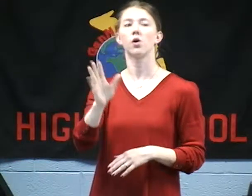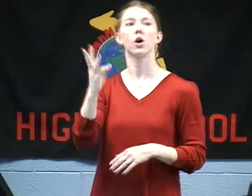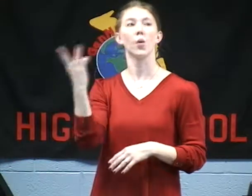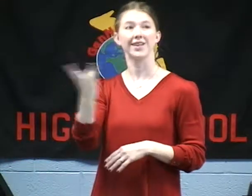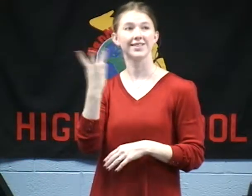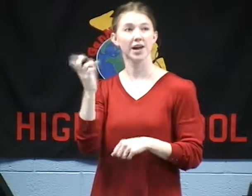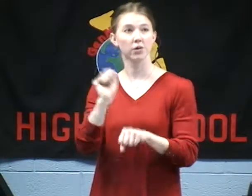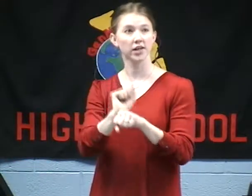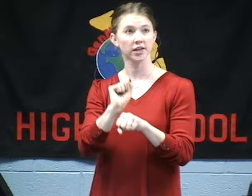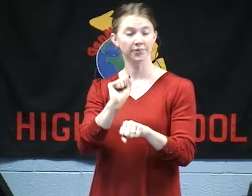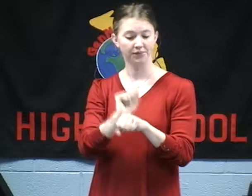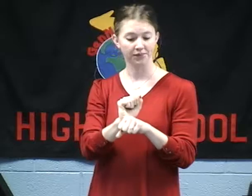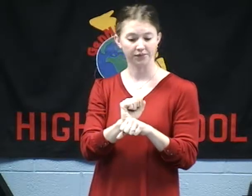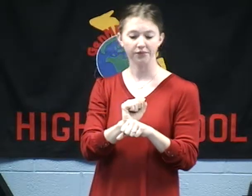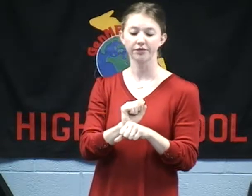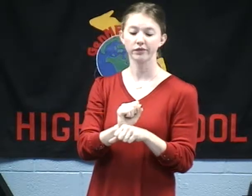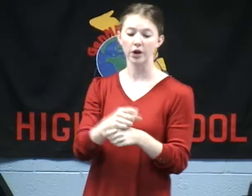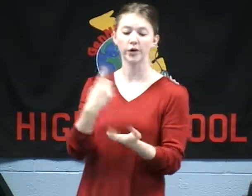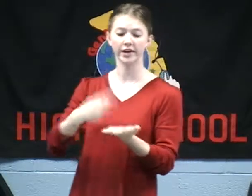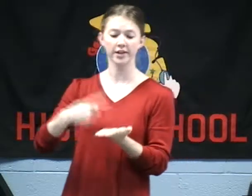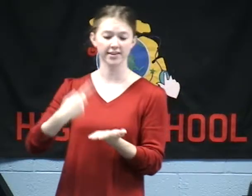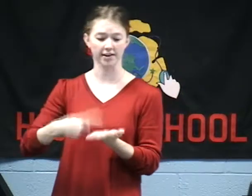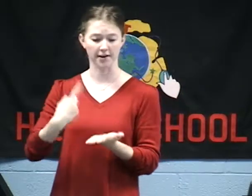your Wednesday work, we're going to discuss it.